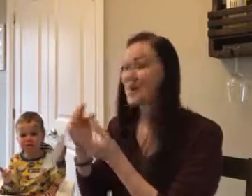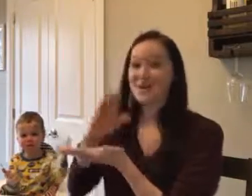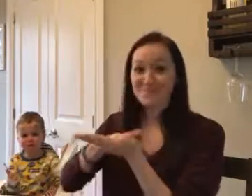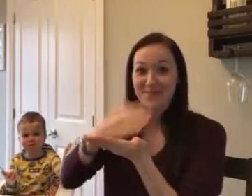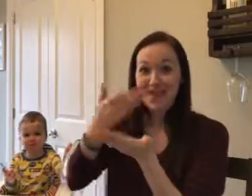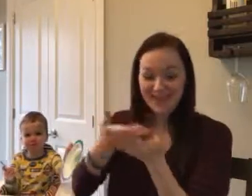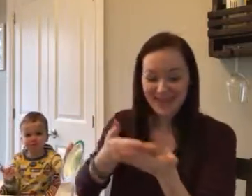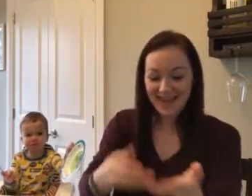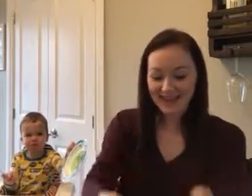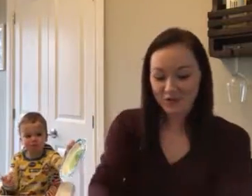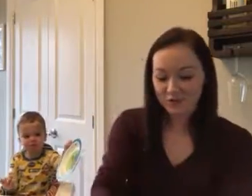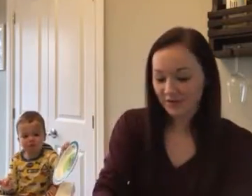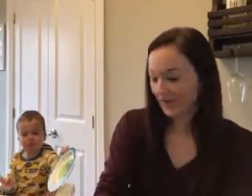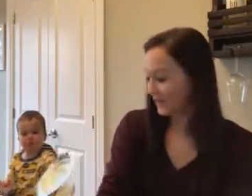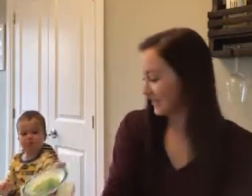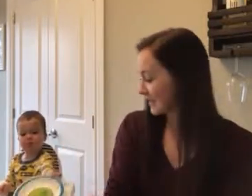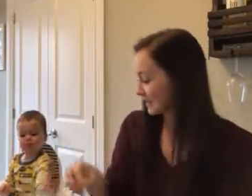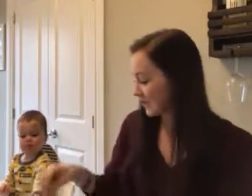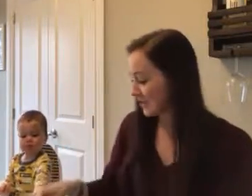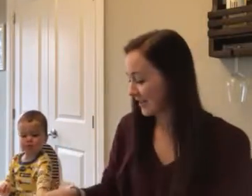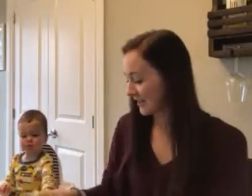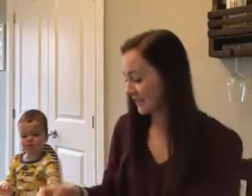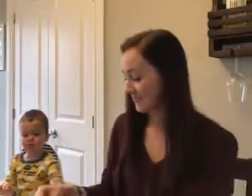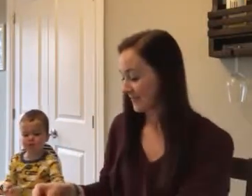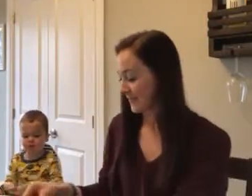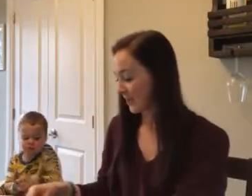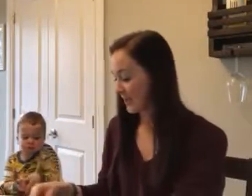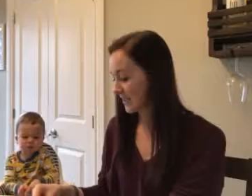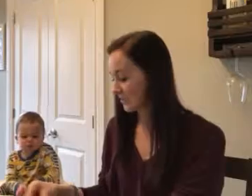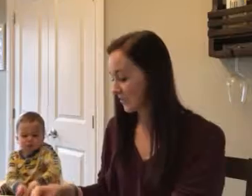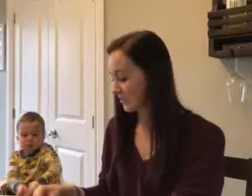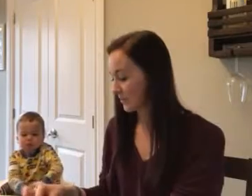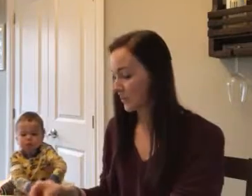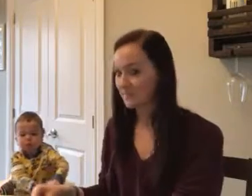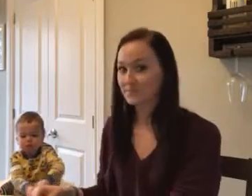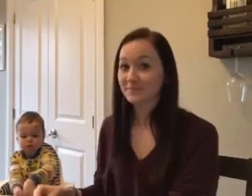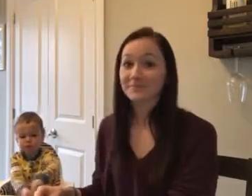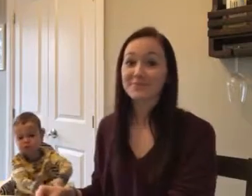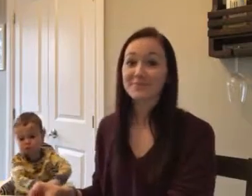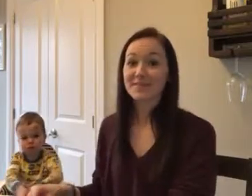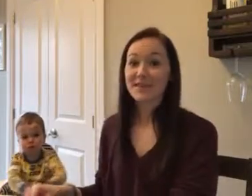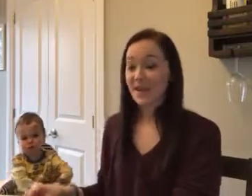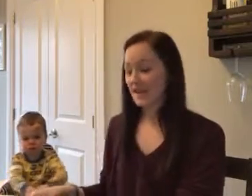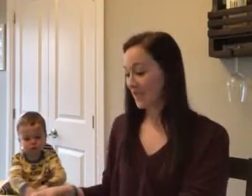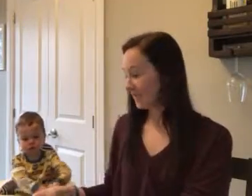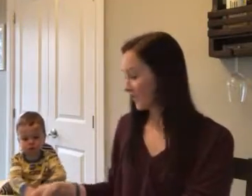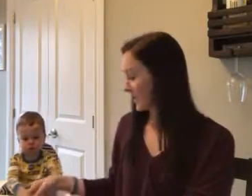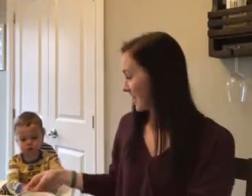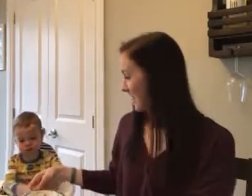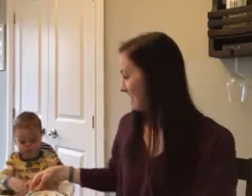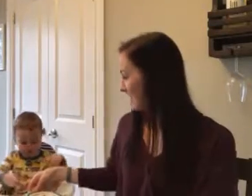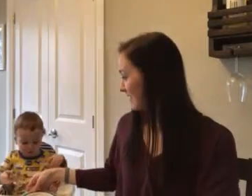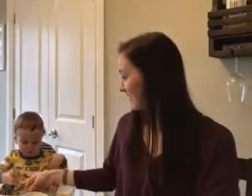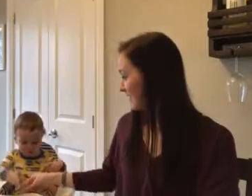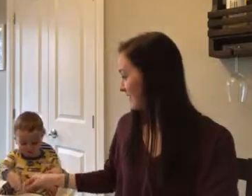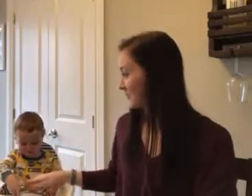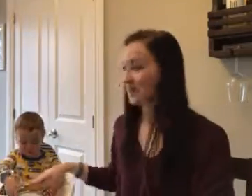More pancakes. Sure, you want some more? Goodness, gross Bert. Another thing we're gonna